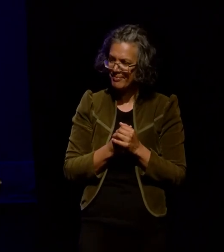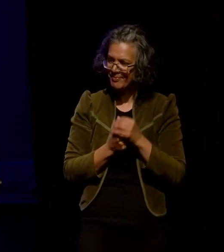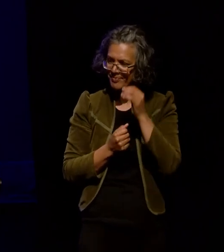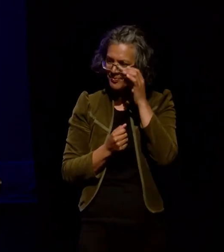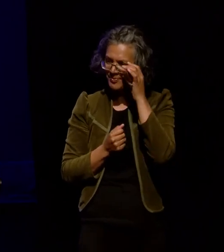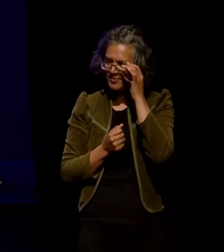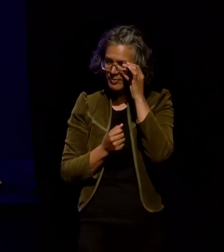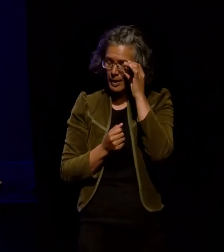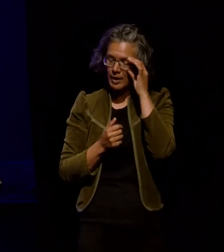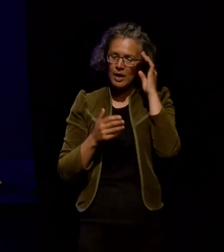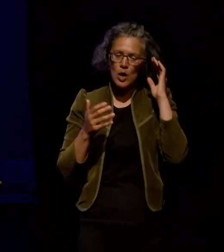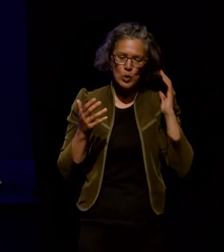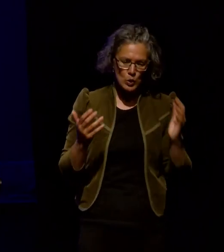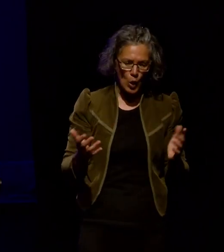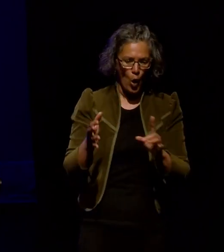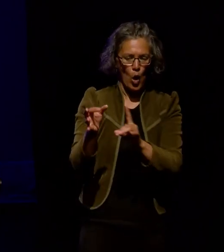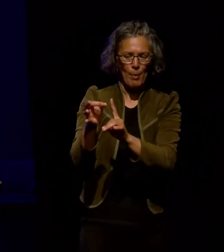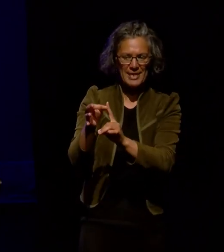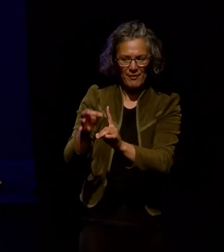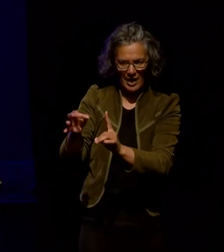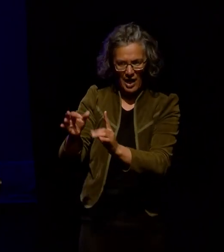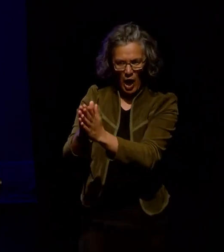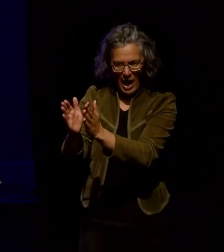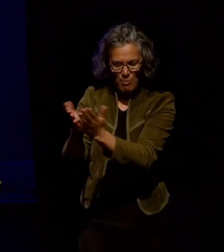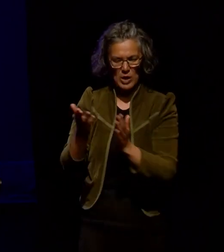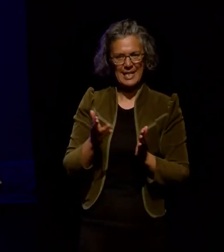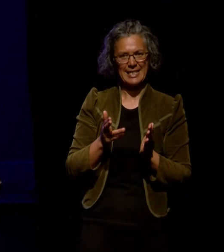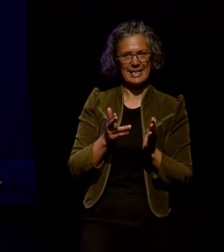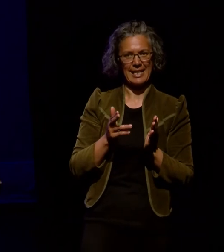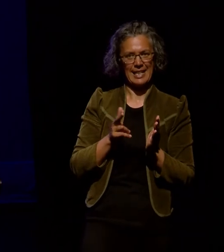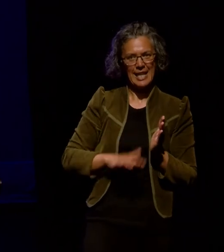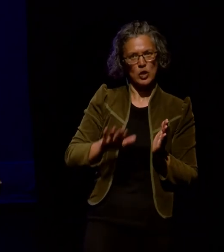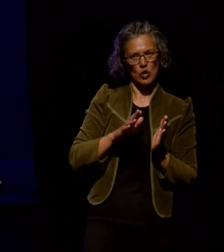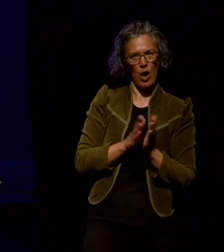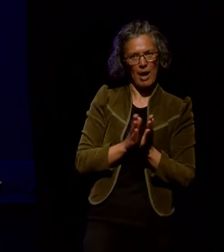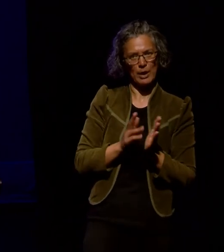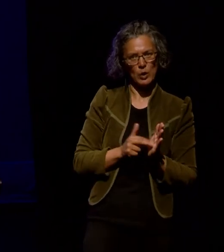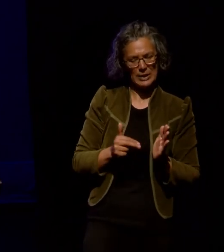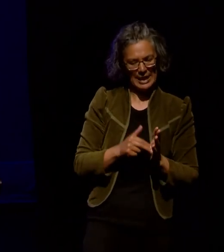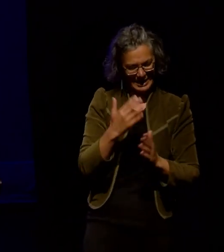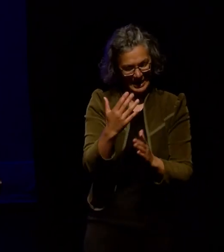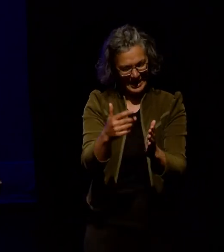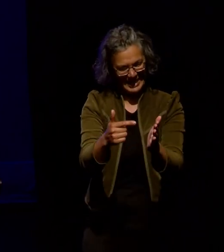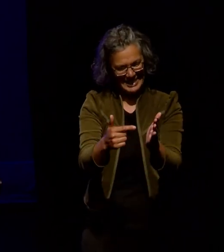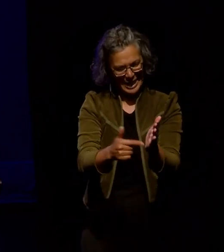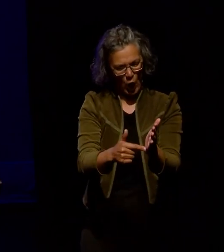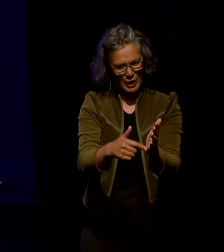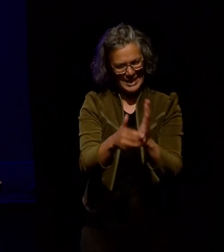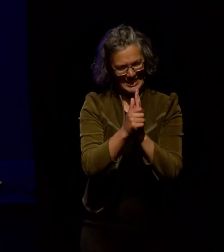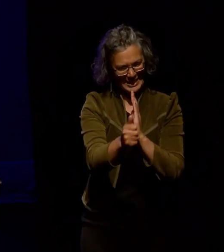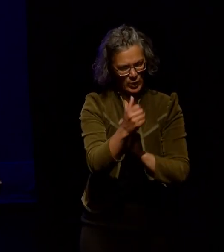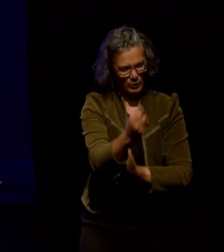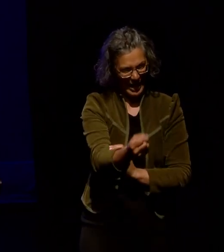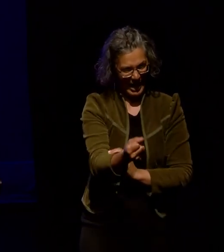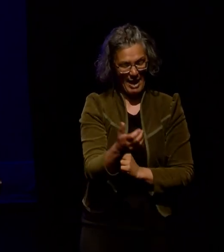So we have the Pacific Libraries, we have the National Library of New Zealand, we have the technology and the skills around that. And the